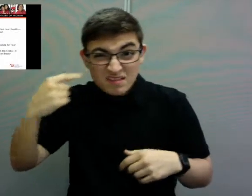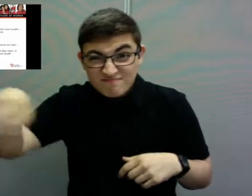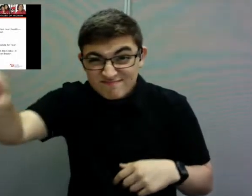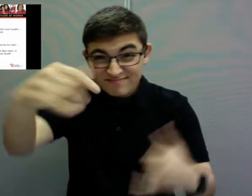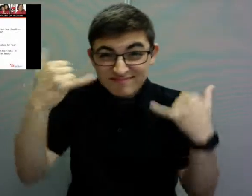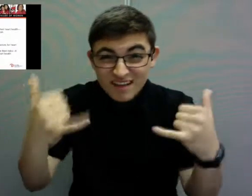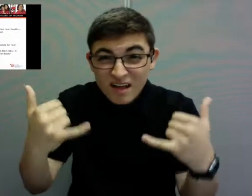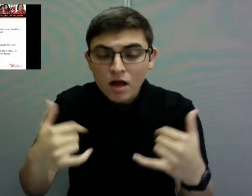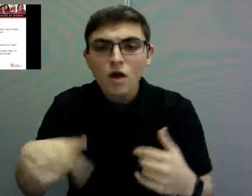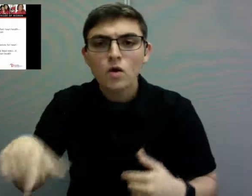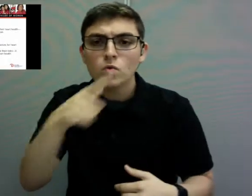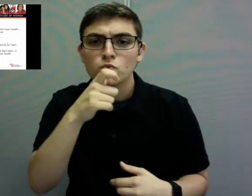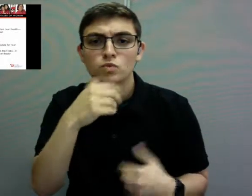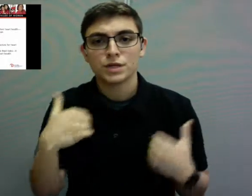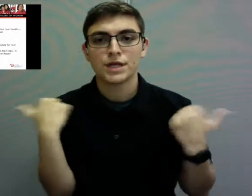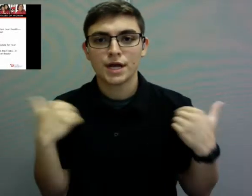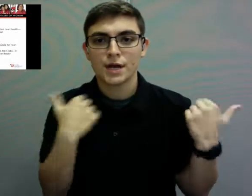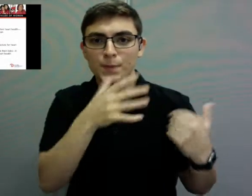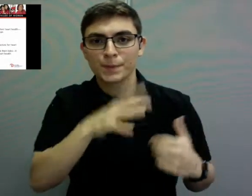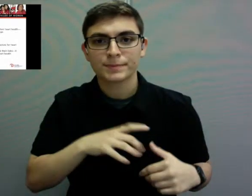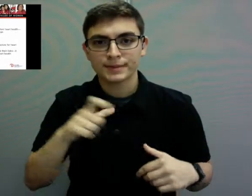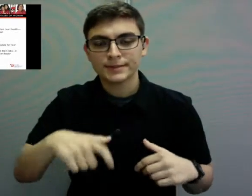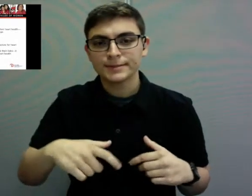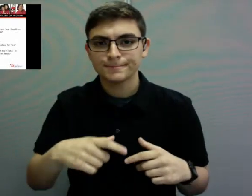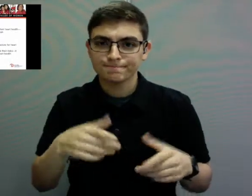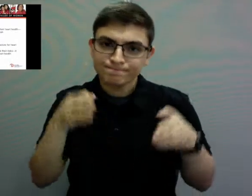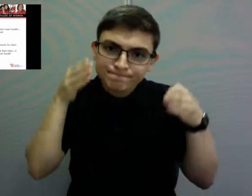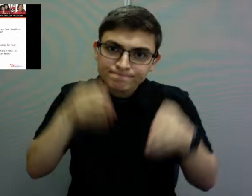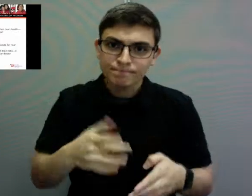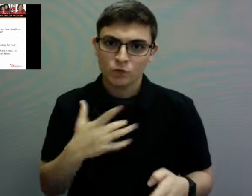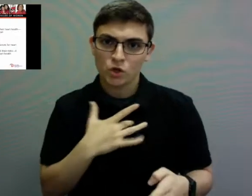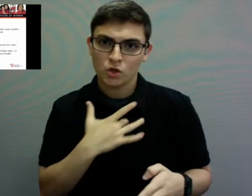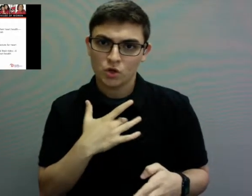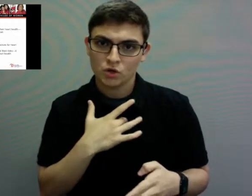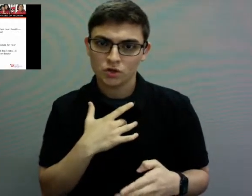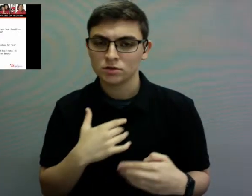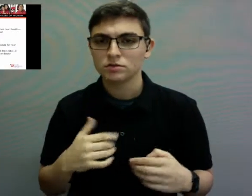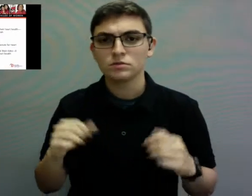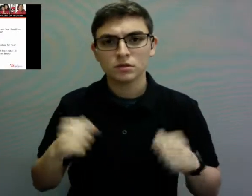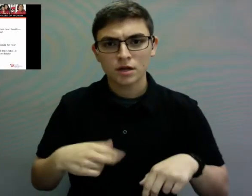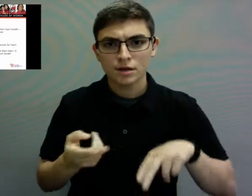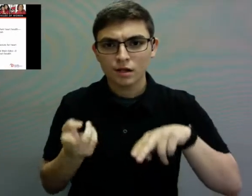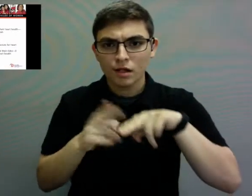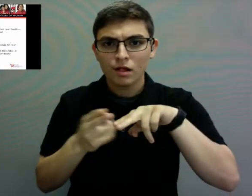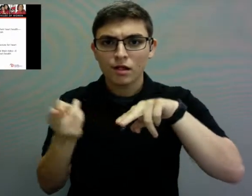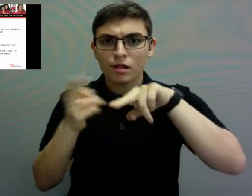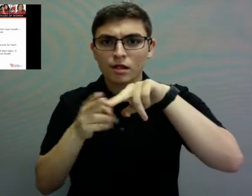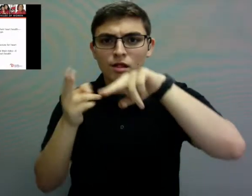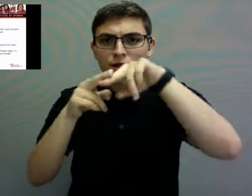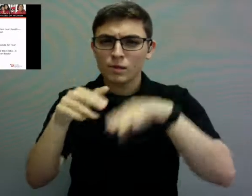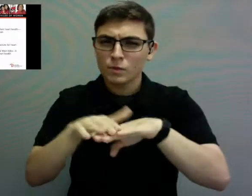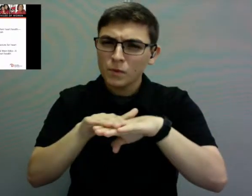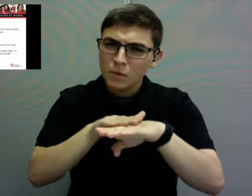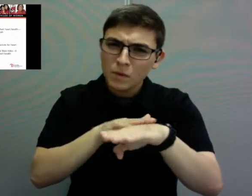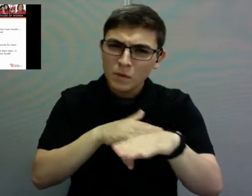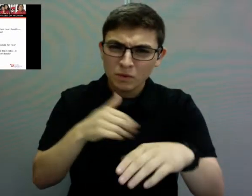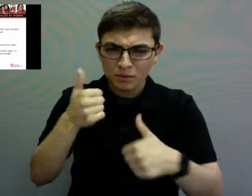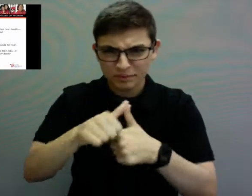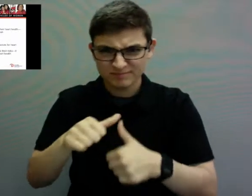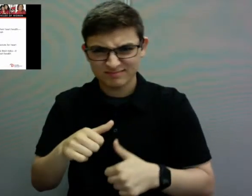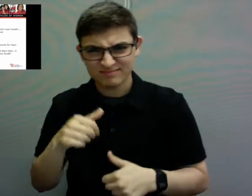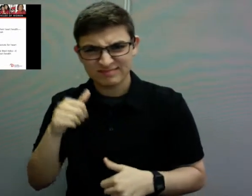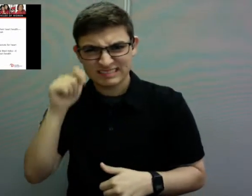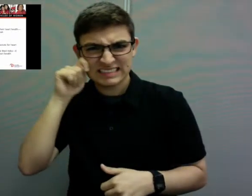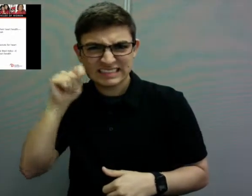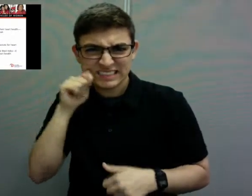to take steps to protect their heart health. Since heart disease develops gradually and can start at a young age, teenager, as we said,